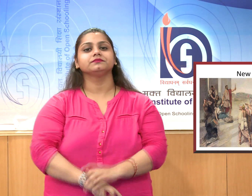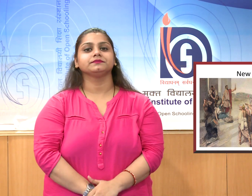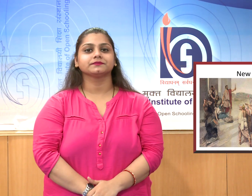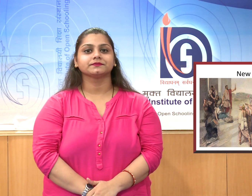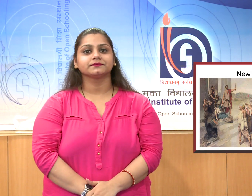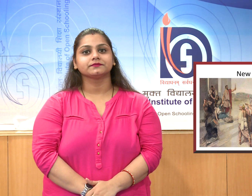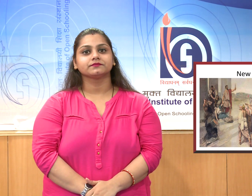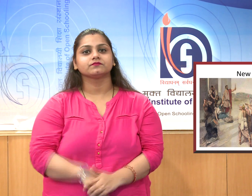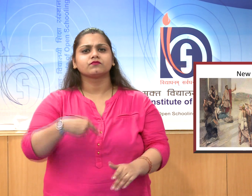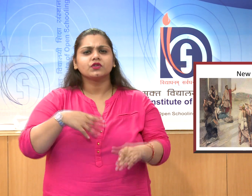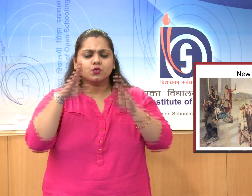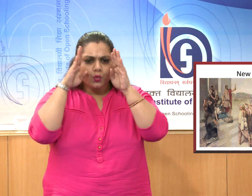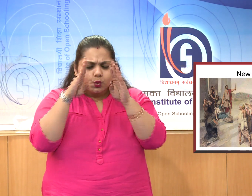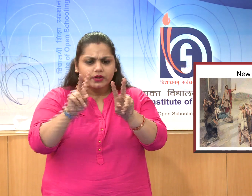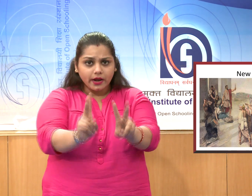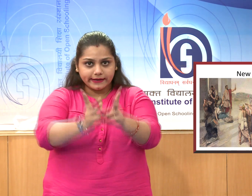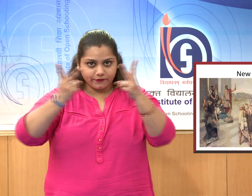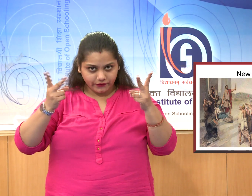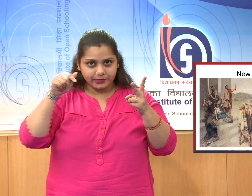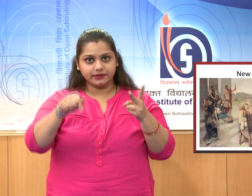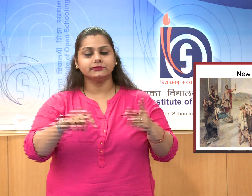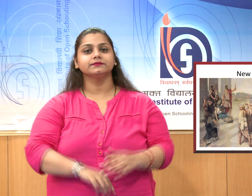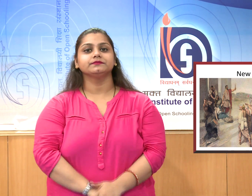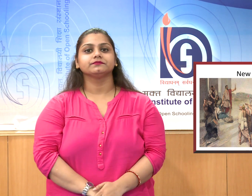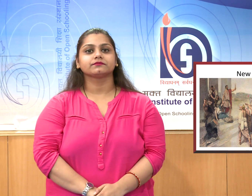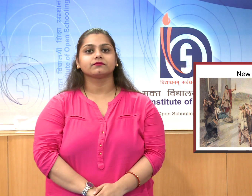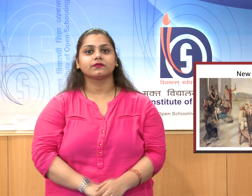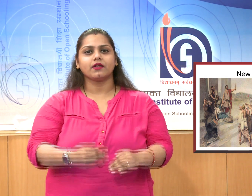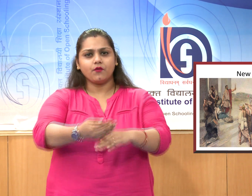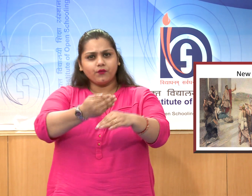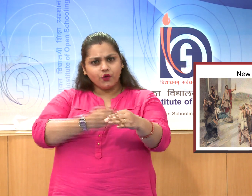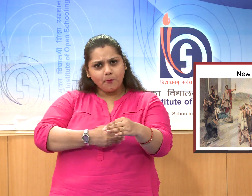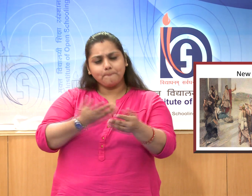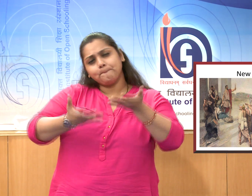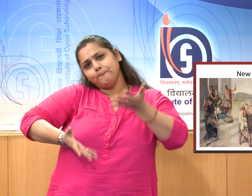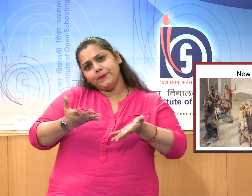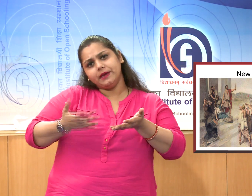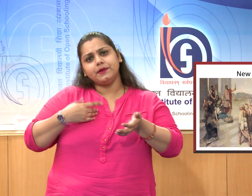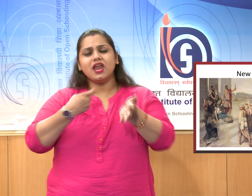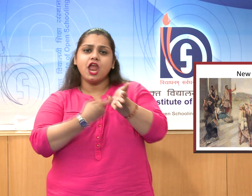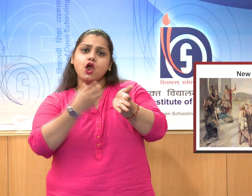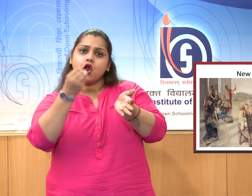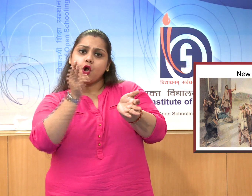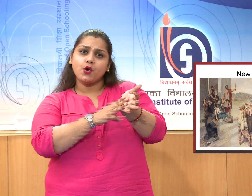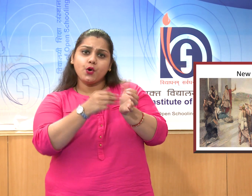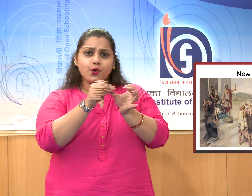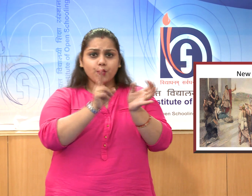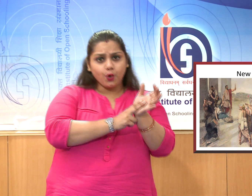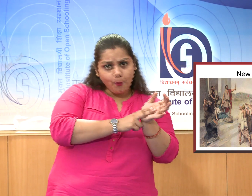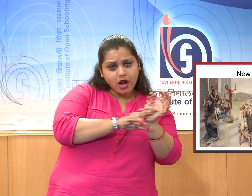that were quite different from either Roman or Germanic ones.